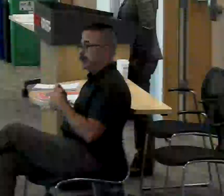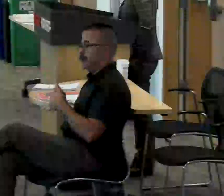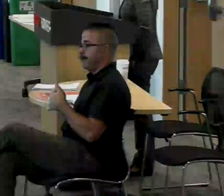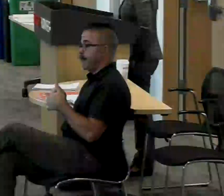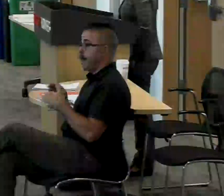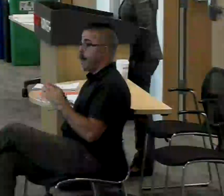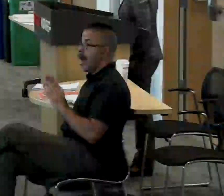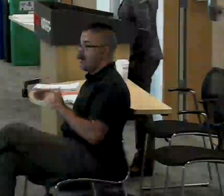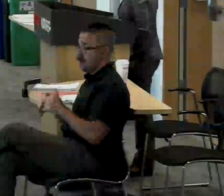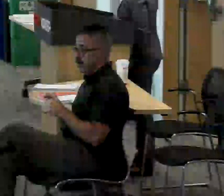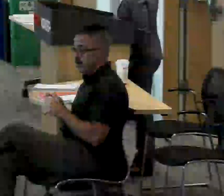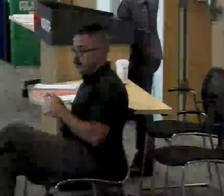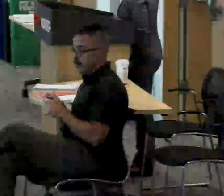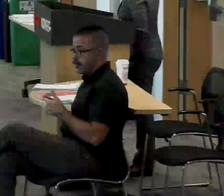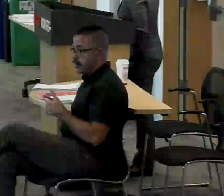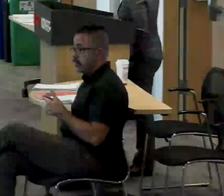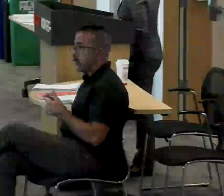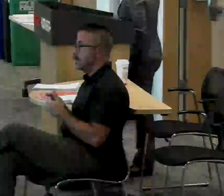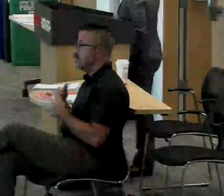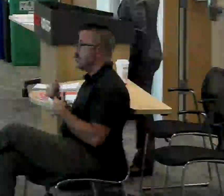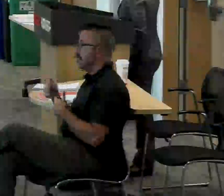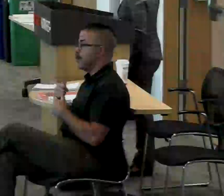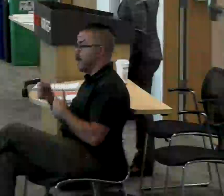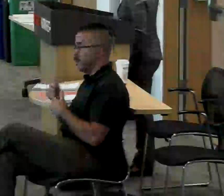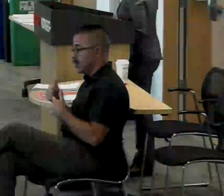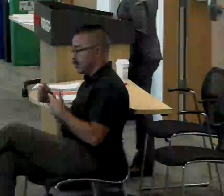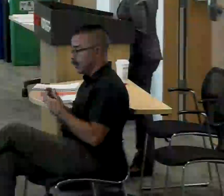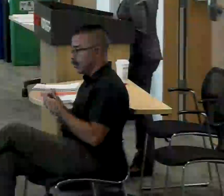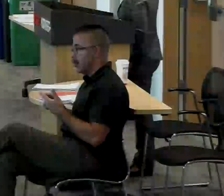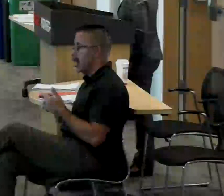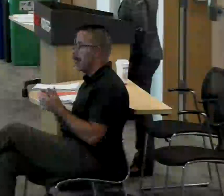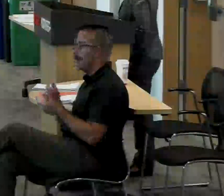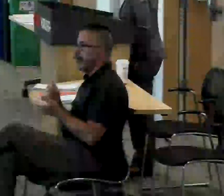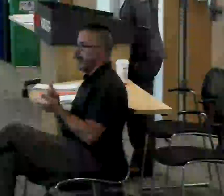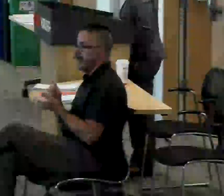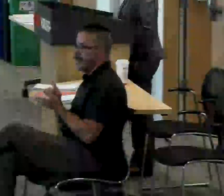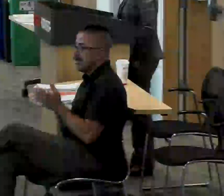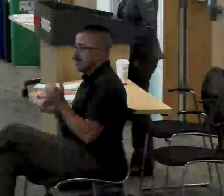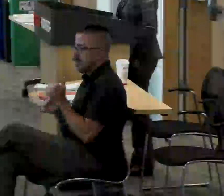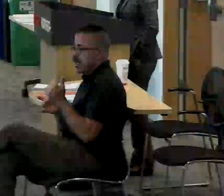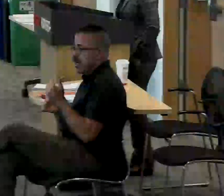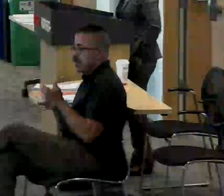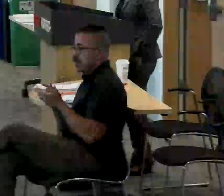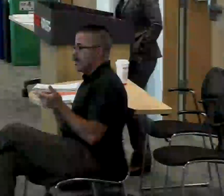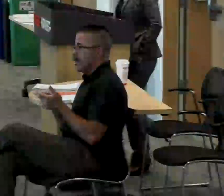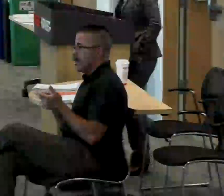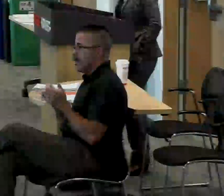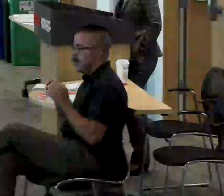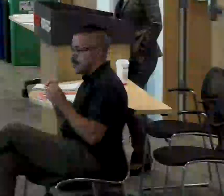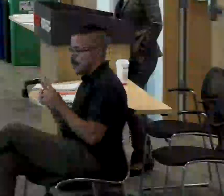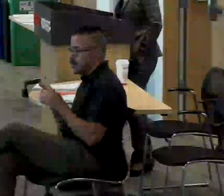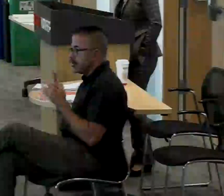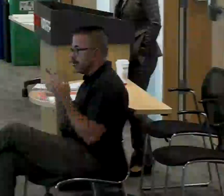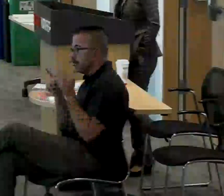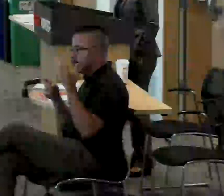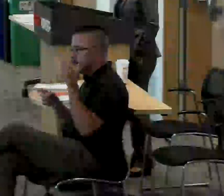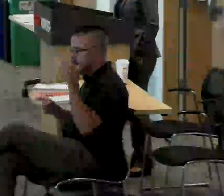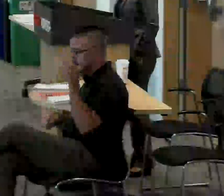housing, transportation, assistive technology, education. And the list does go on and